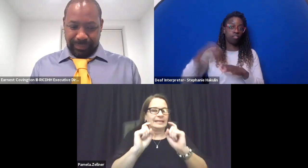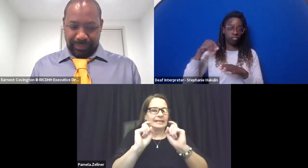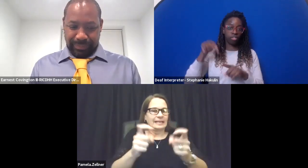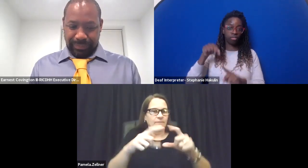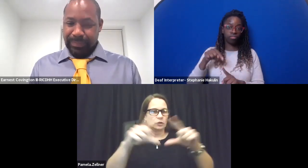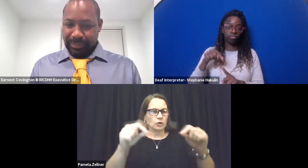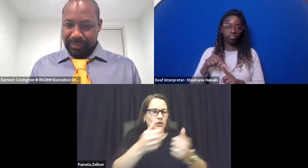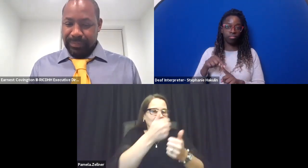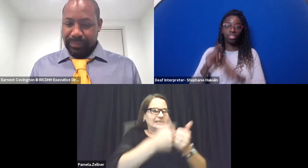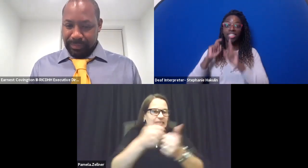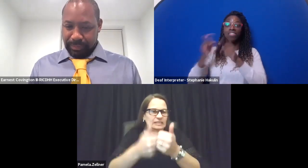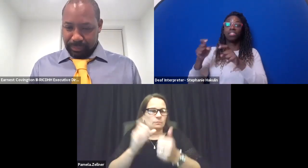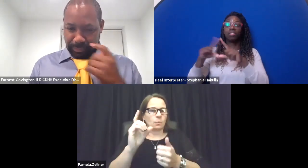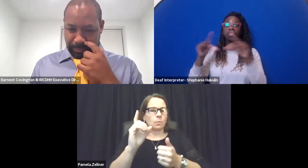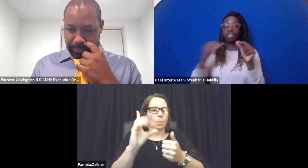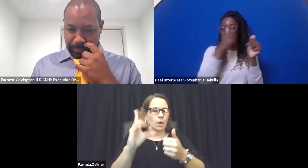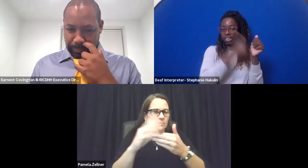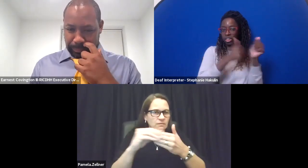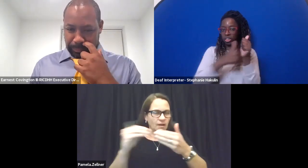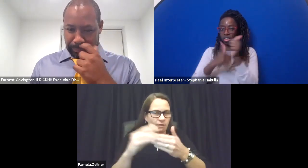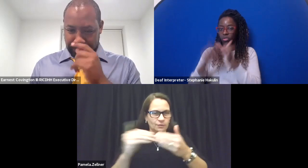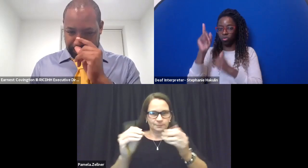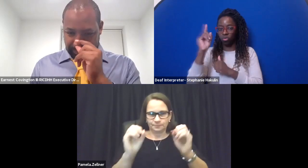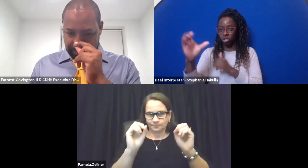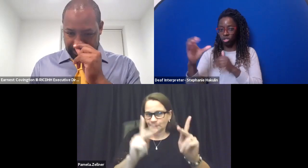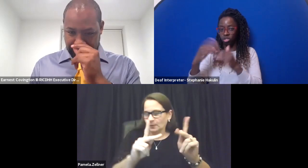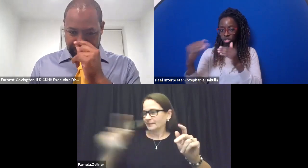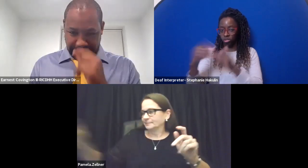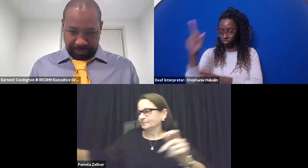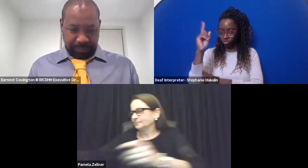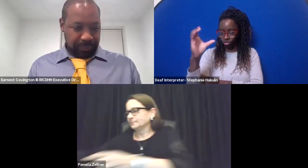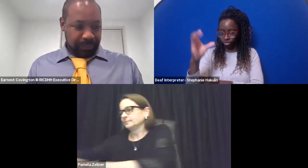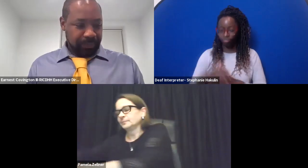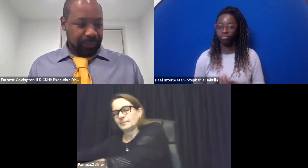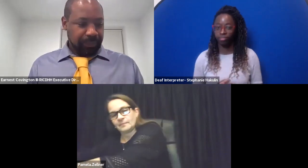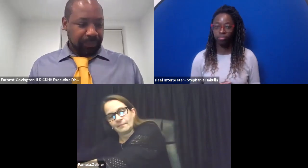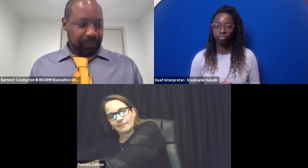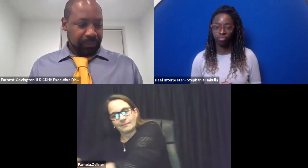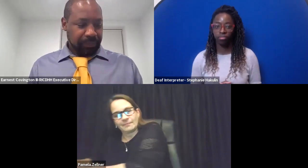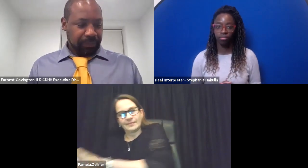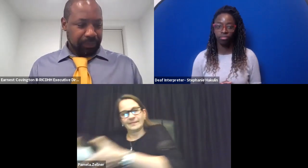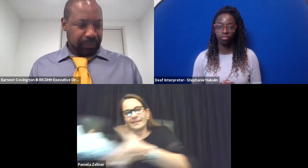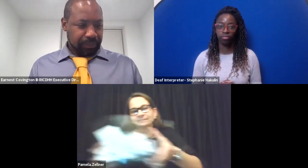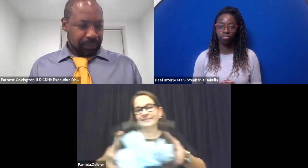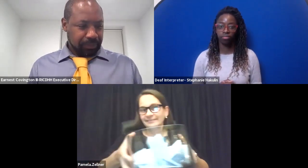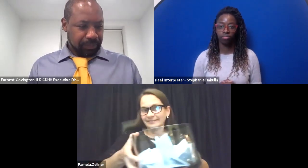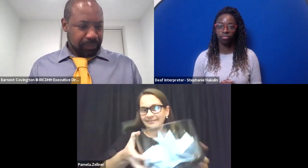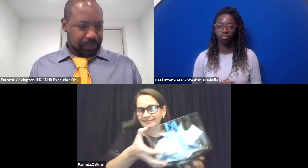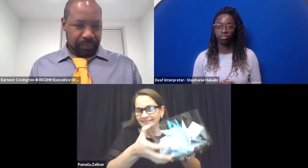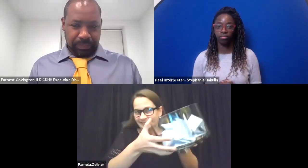we're going to go ahead and start the drawing for 3 gift cards, each worth $100. And here I